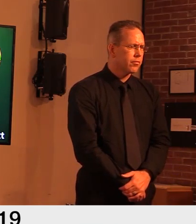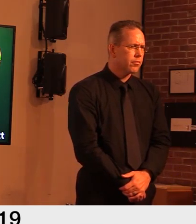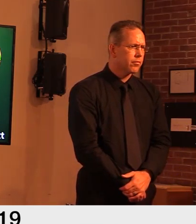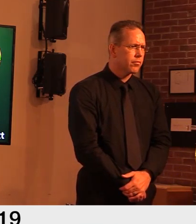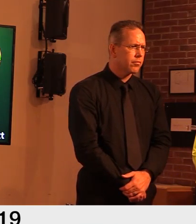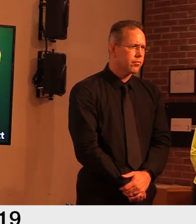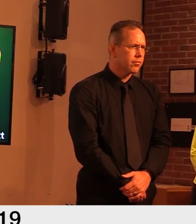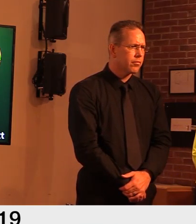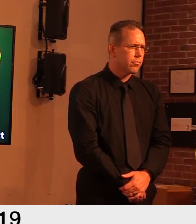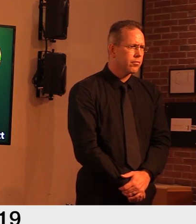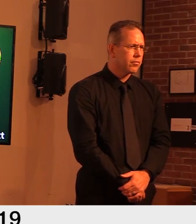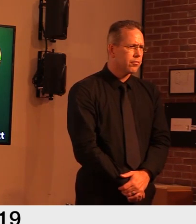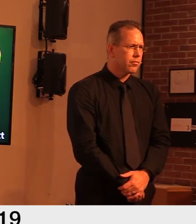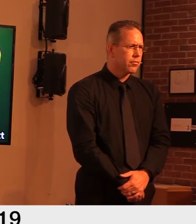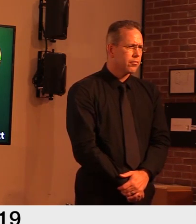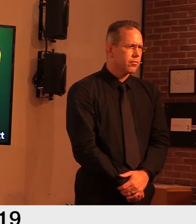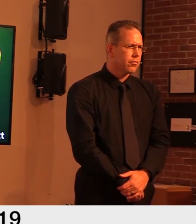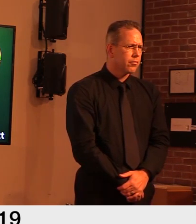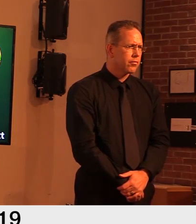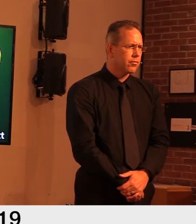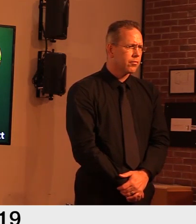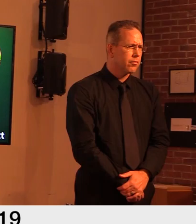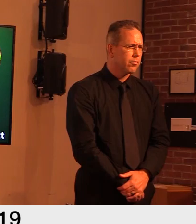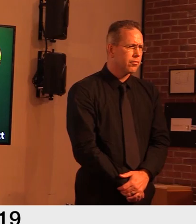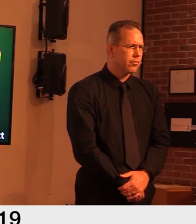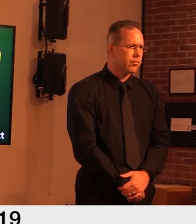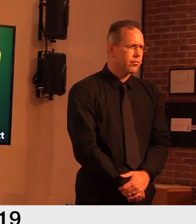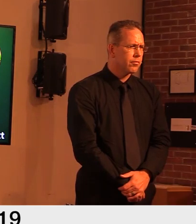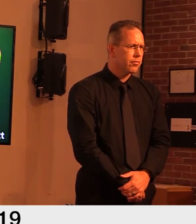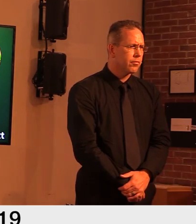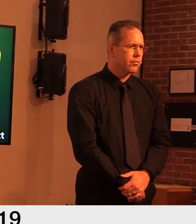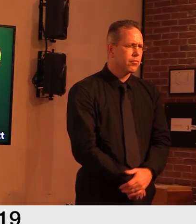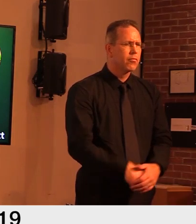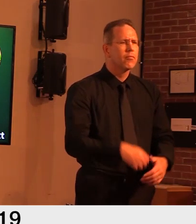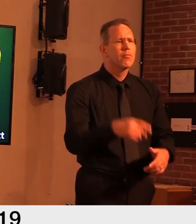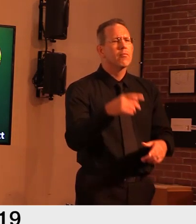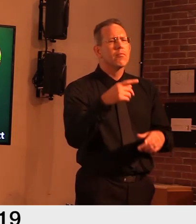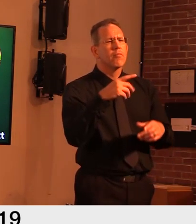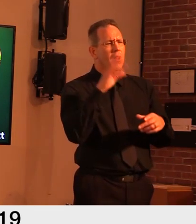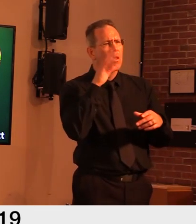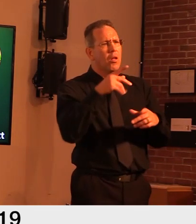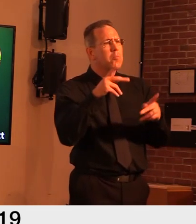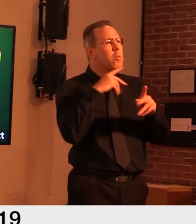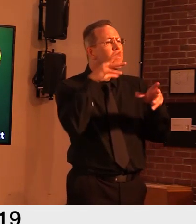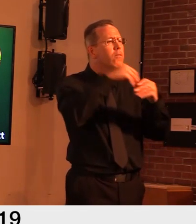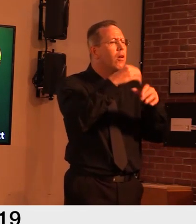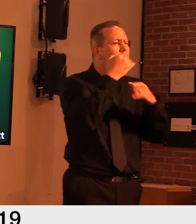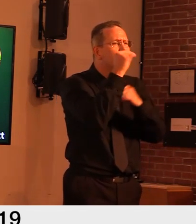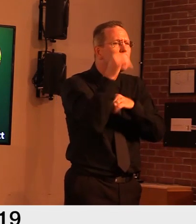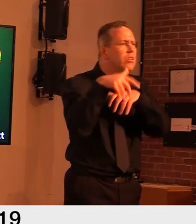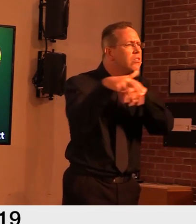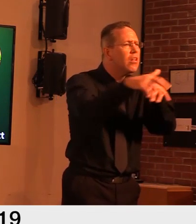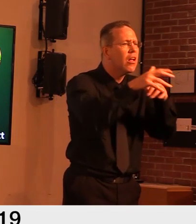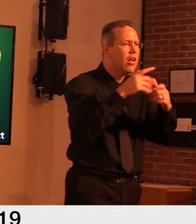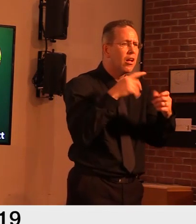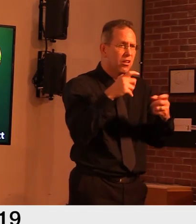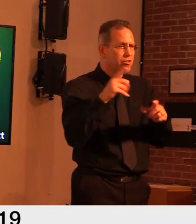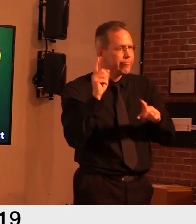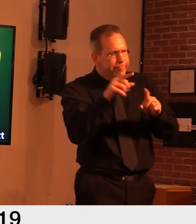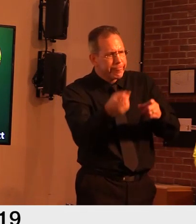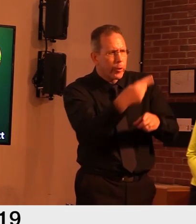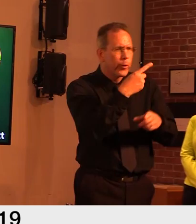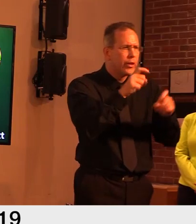they're not silent carriers. But what about people who have been strictly observing protocols, staying 6 feet away, wearing masks, not going out in